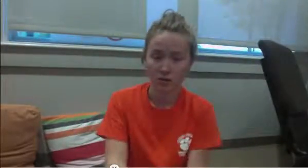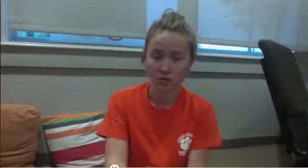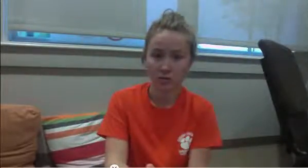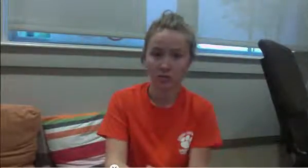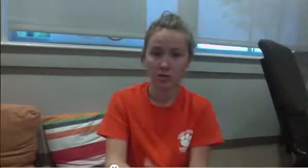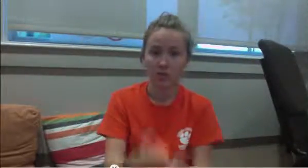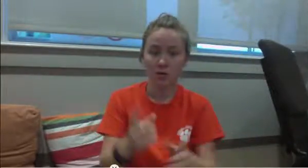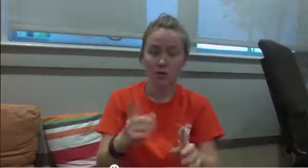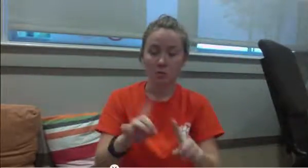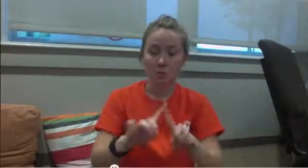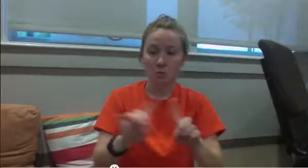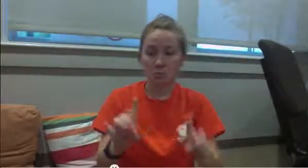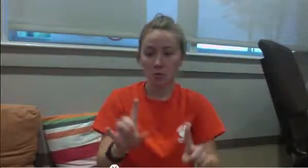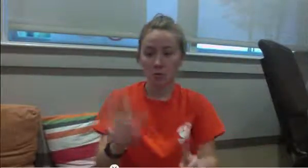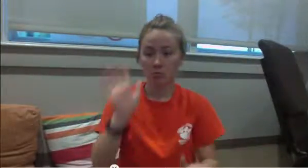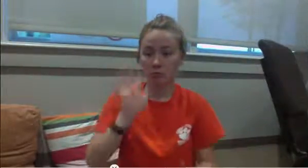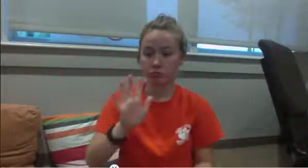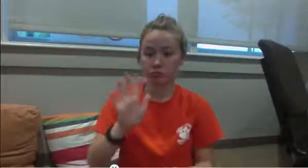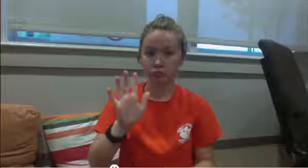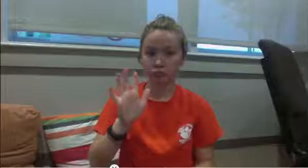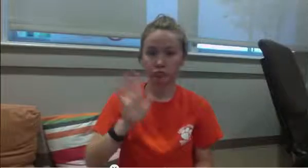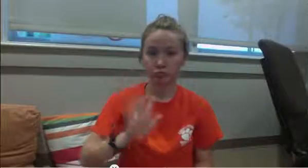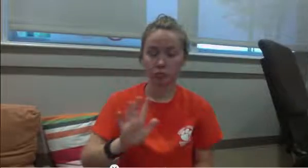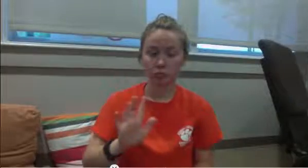Many telescopes can help, but